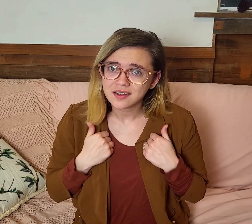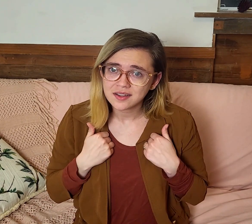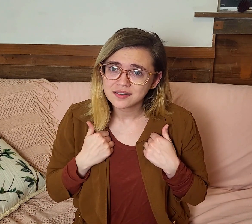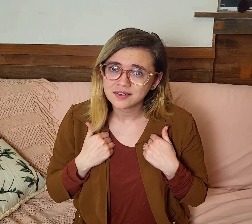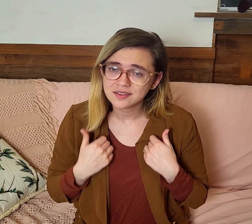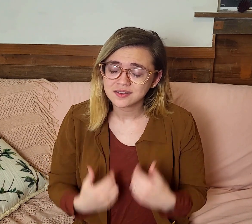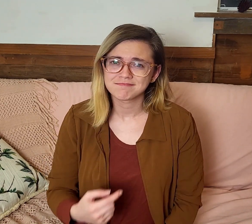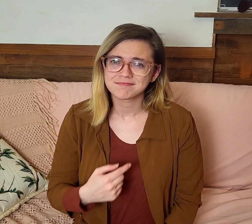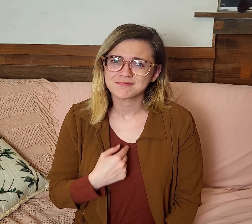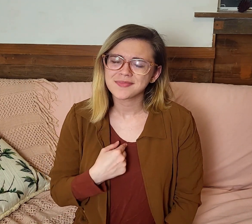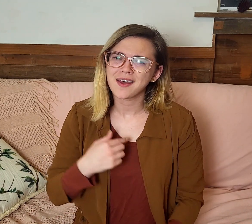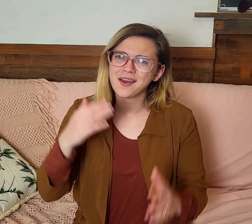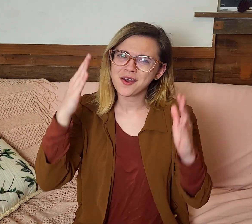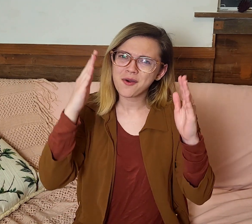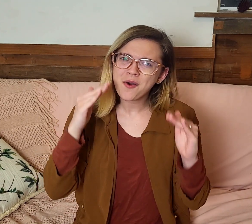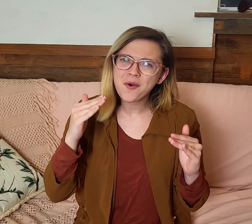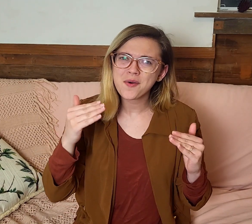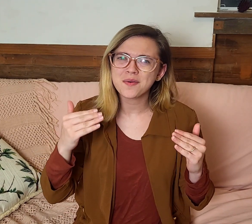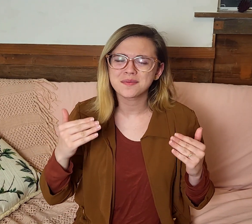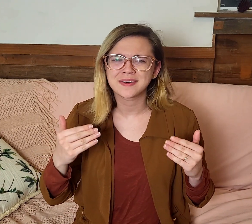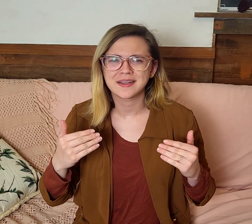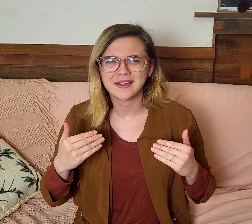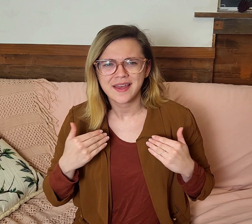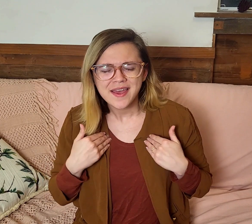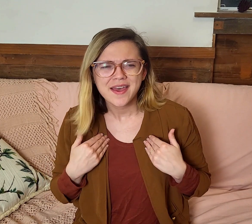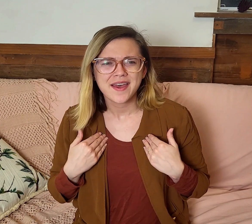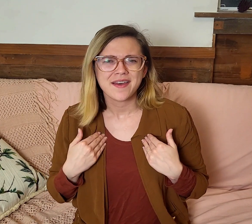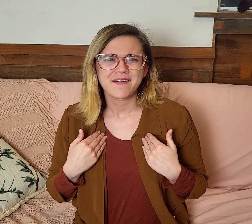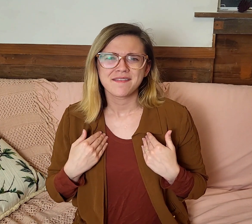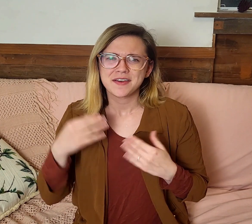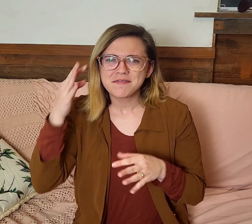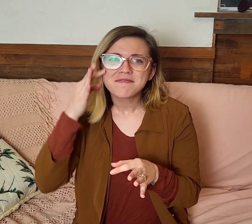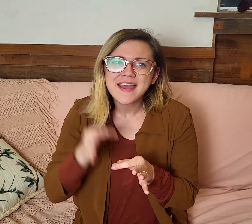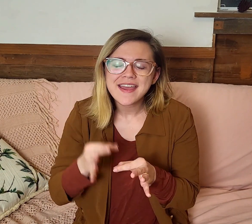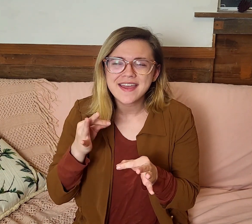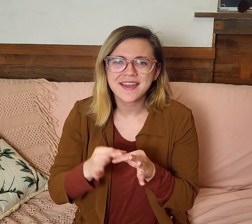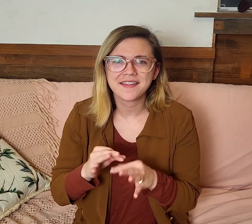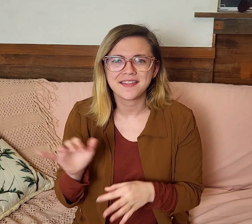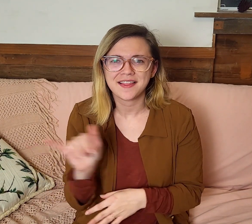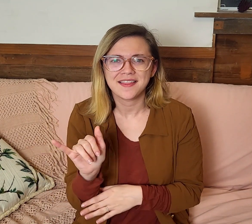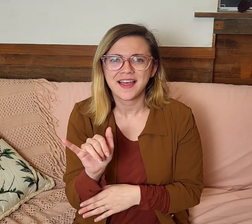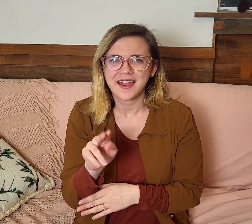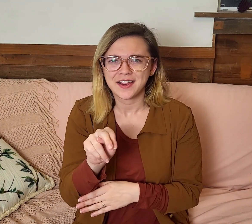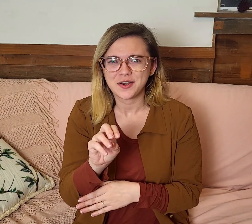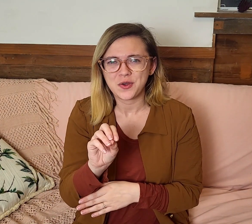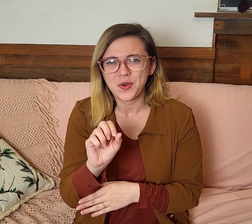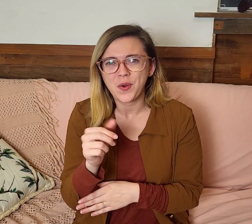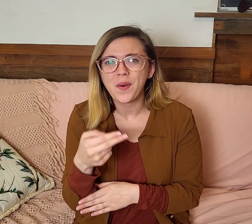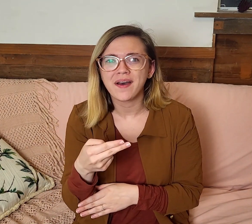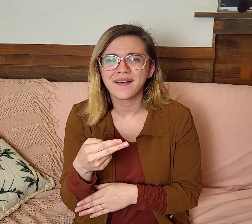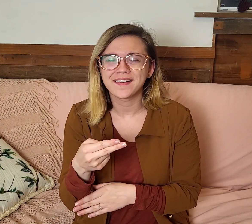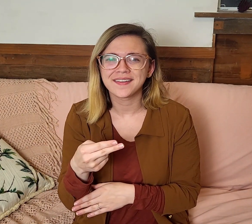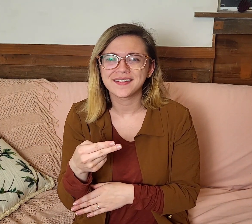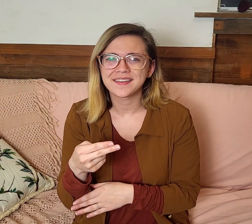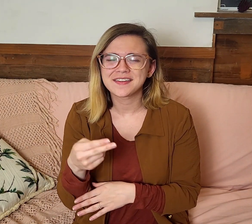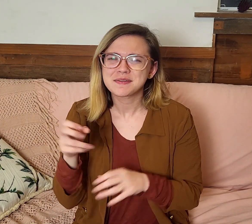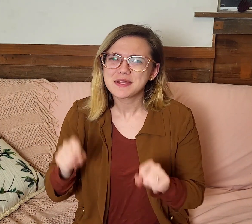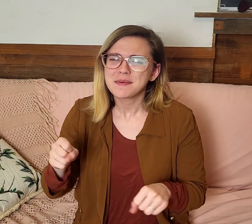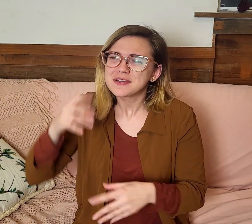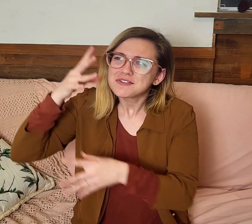life. I hope to have as much faith as Noah did, to be able